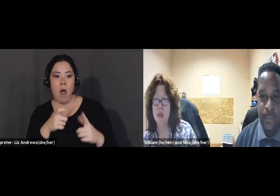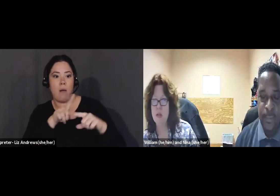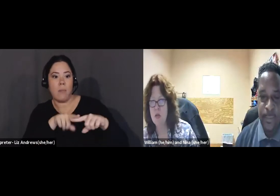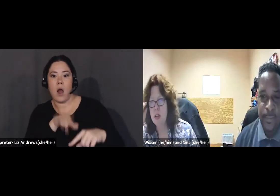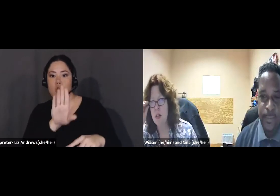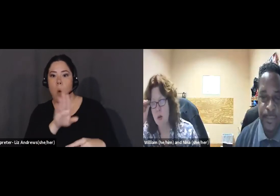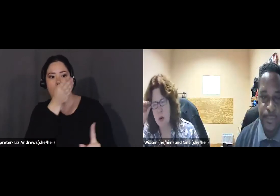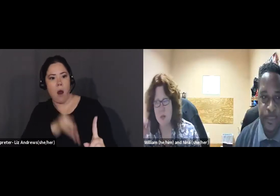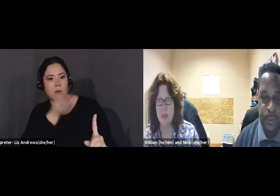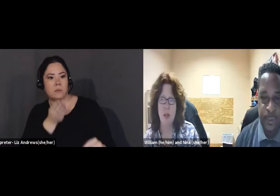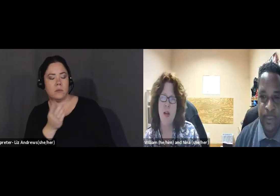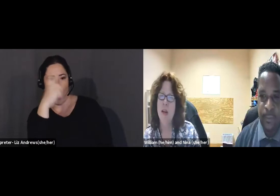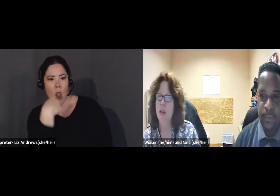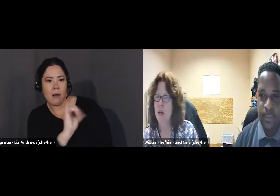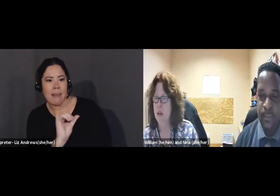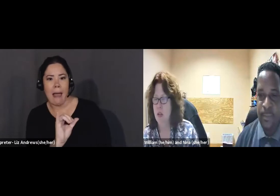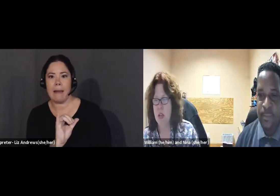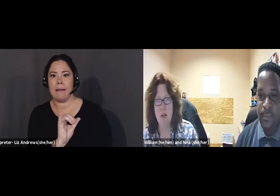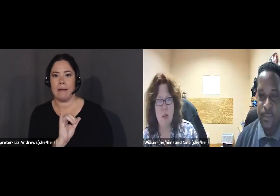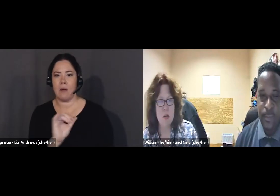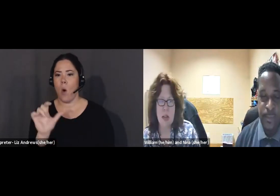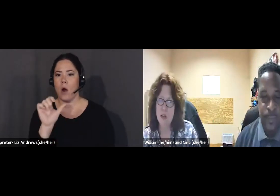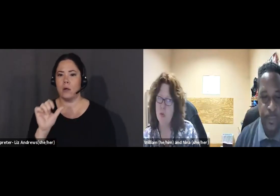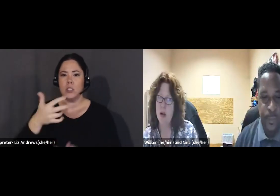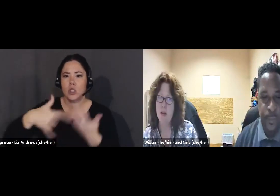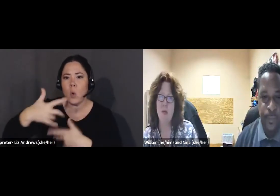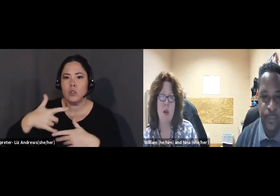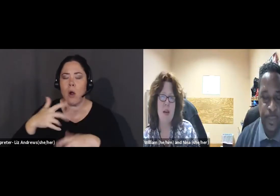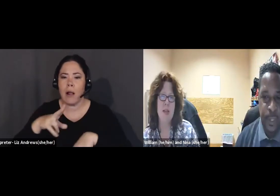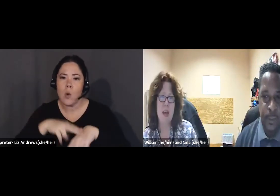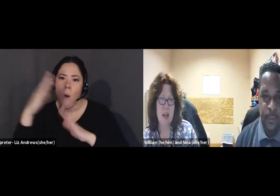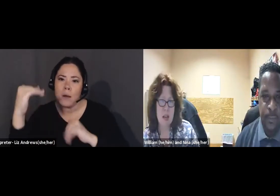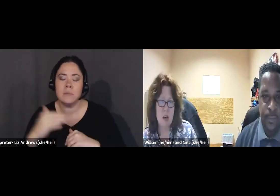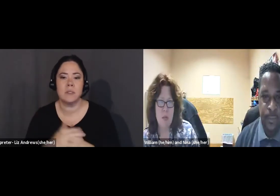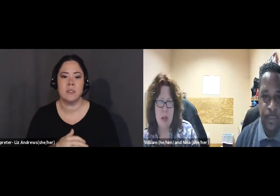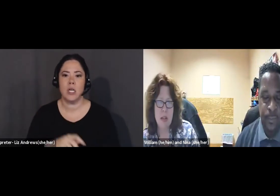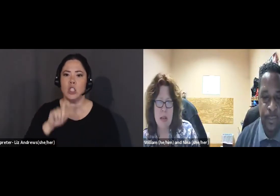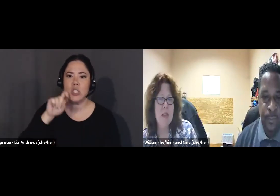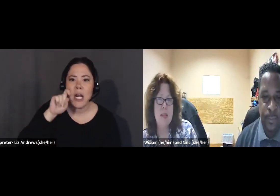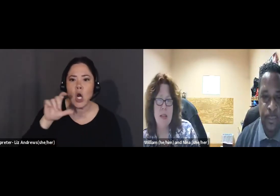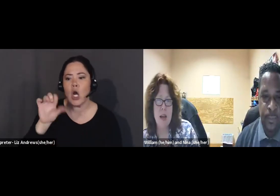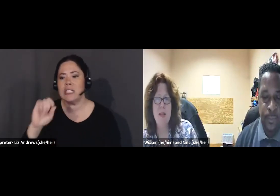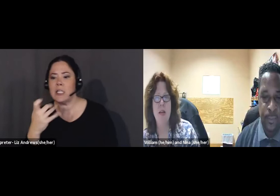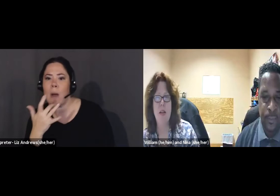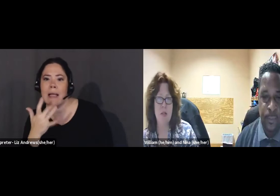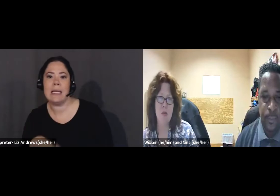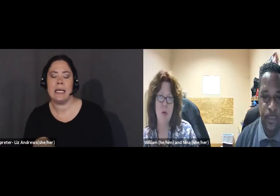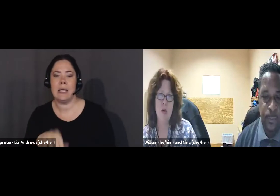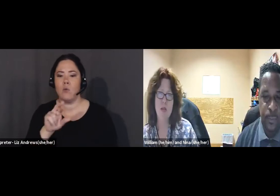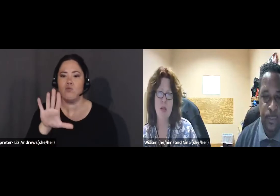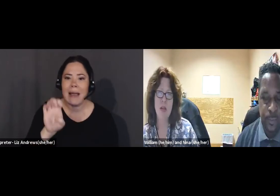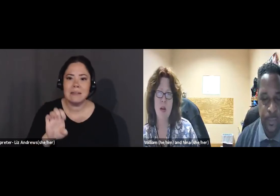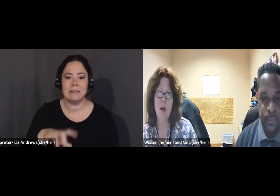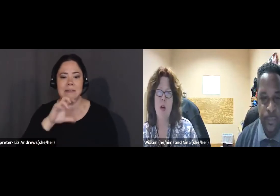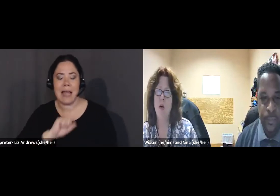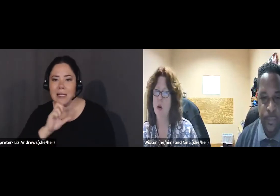or socially constructed norms. Gender, sexuality, race, age, ability, sex,